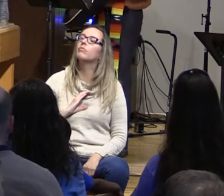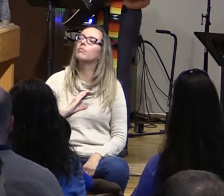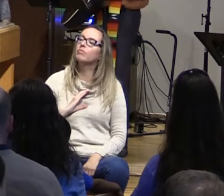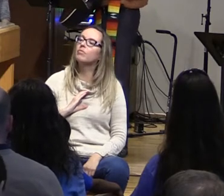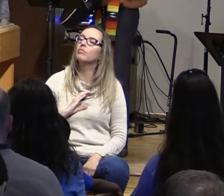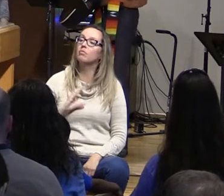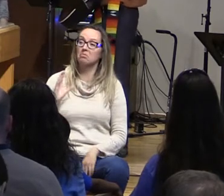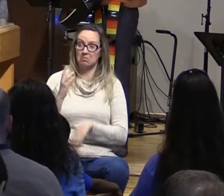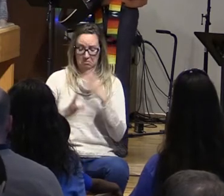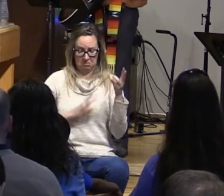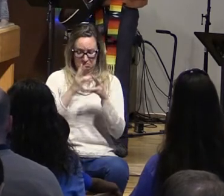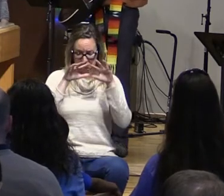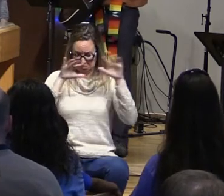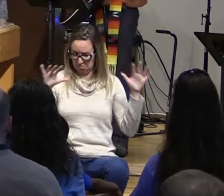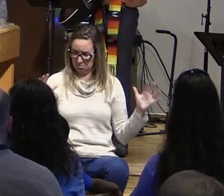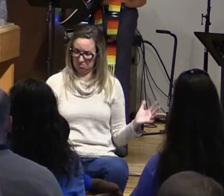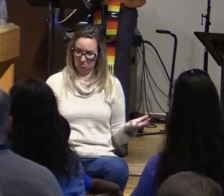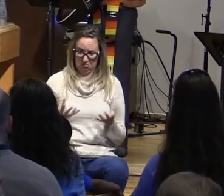dust.